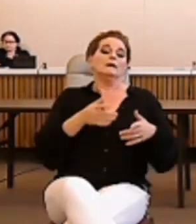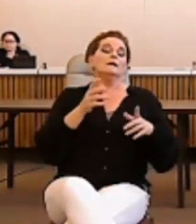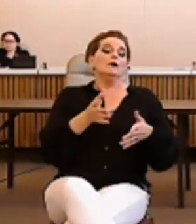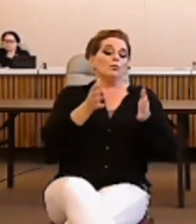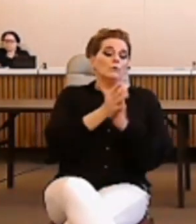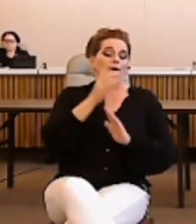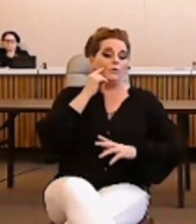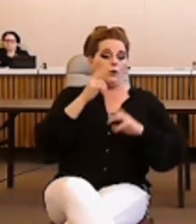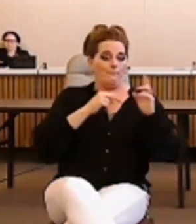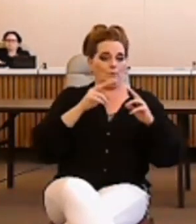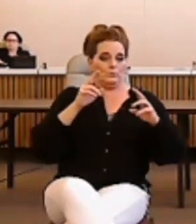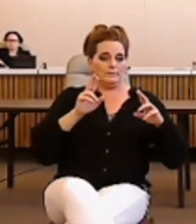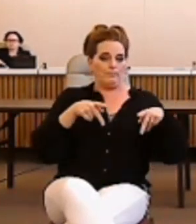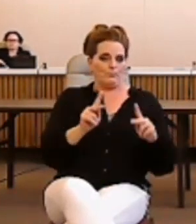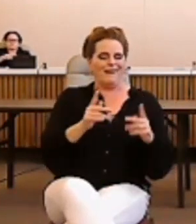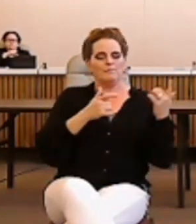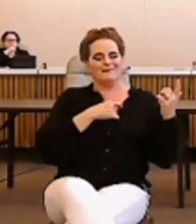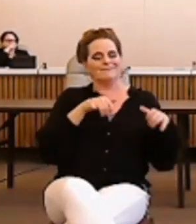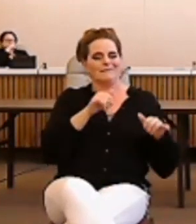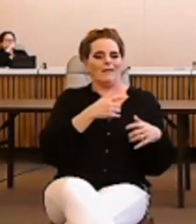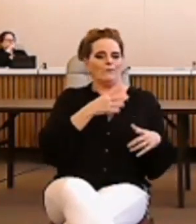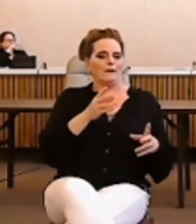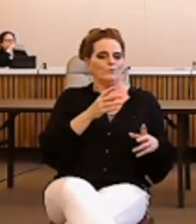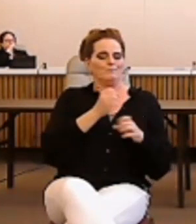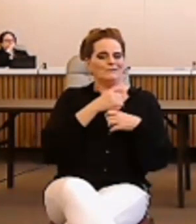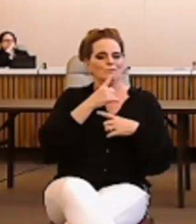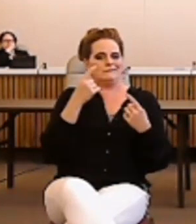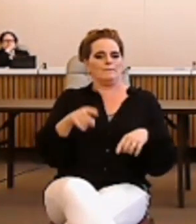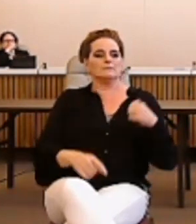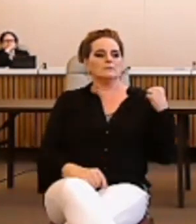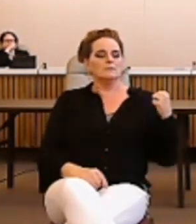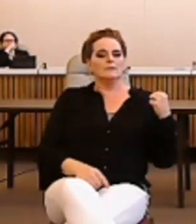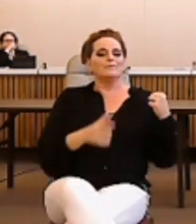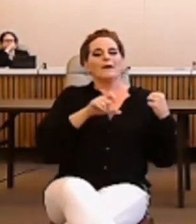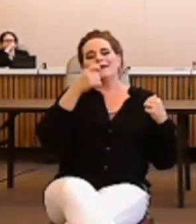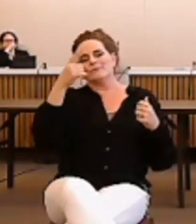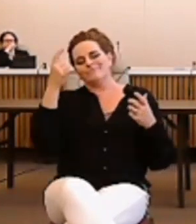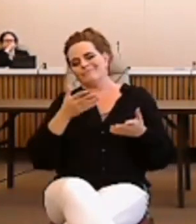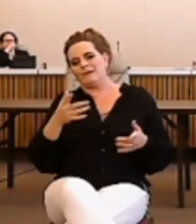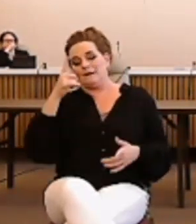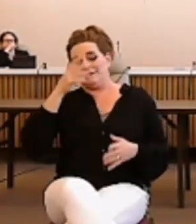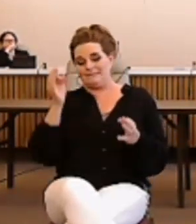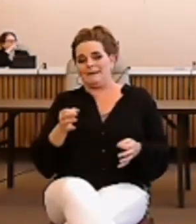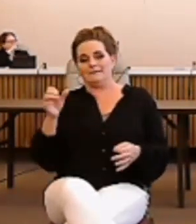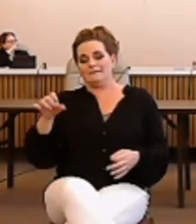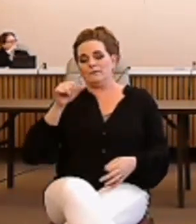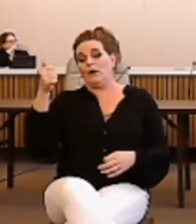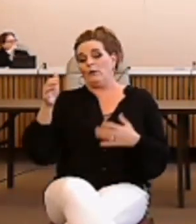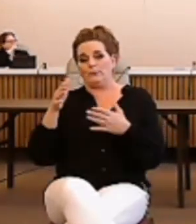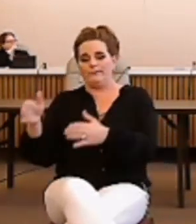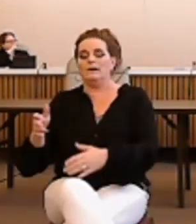but I'd still rather give them to this. Before they do the road. Well, because the other thing is if they decide to go the other path, I fully